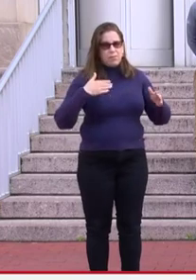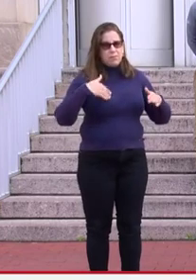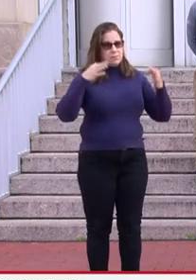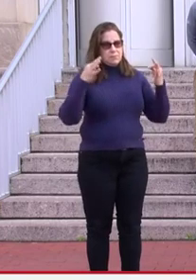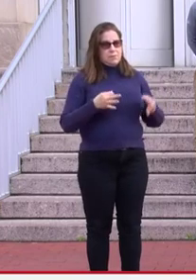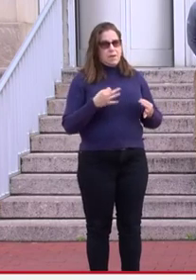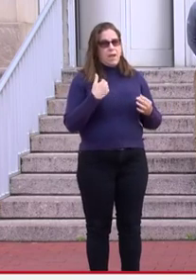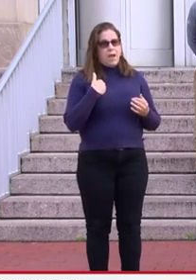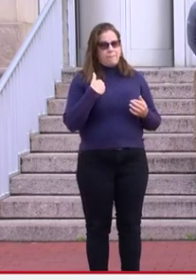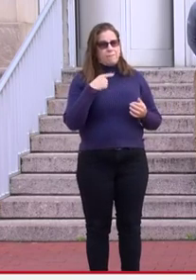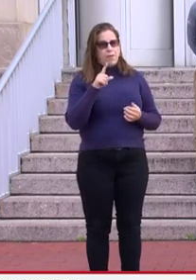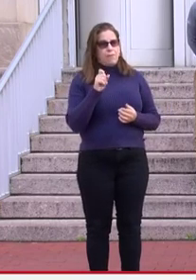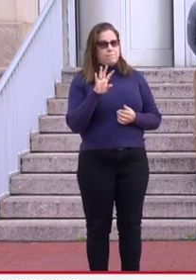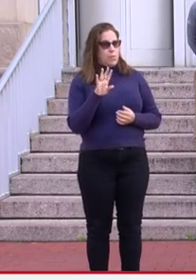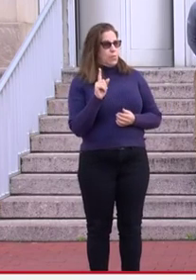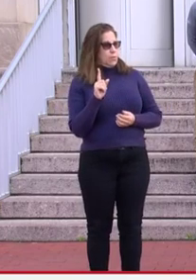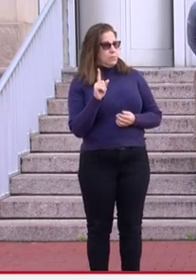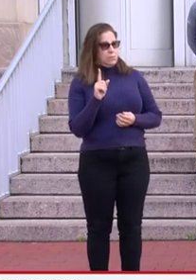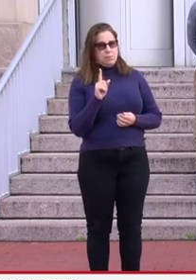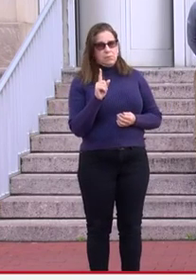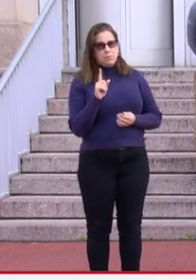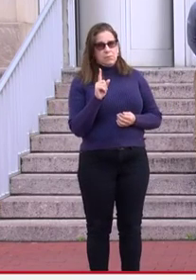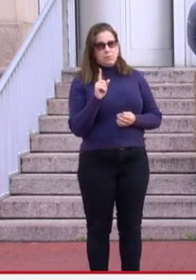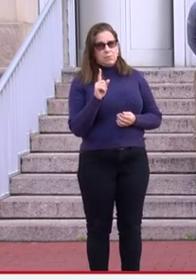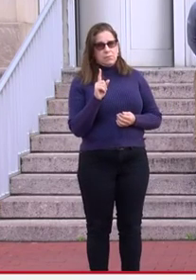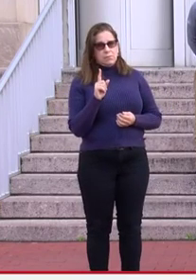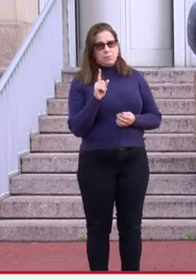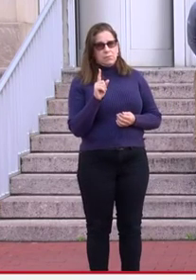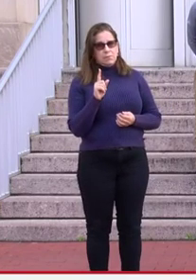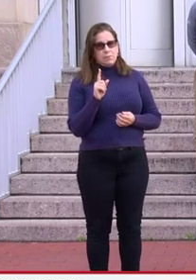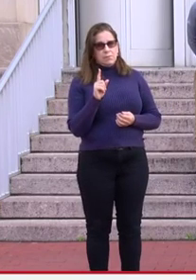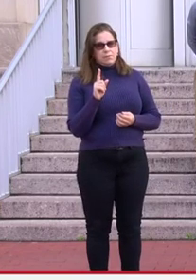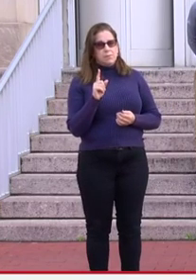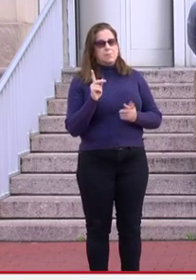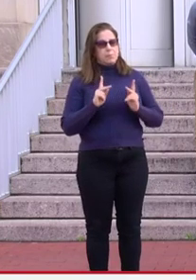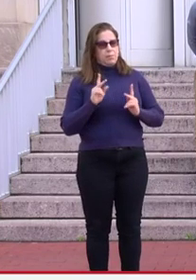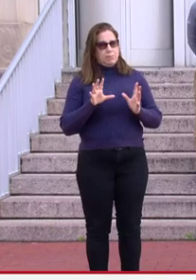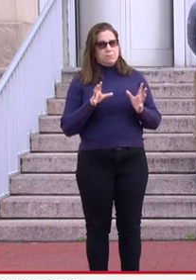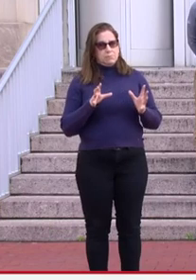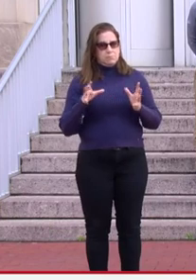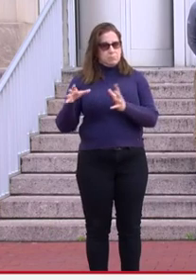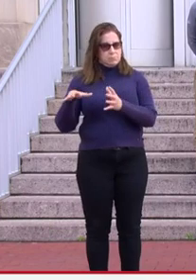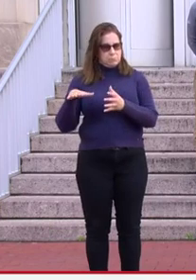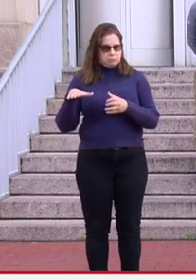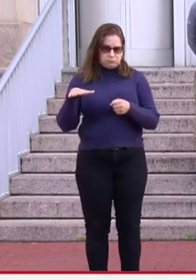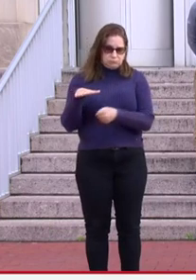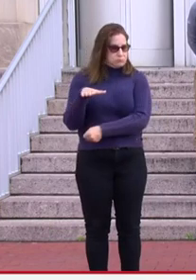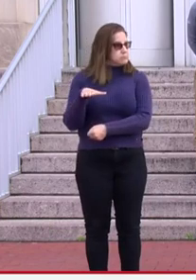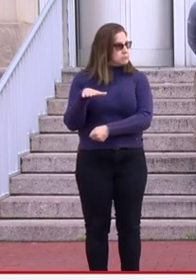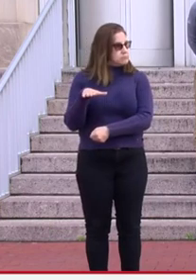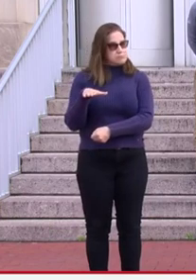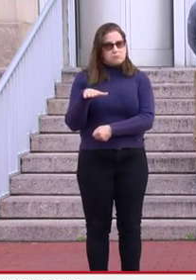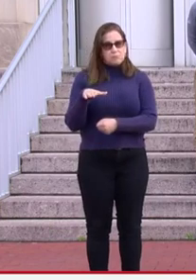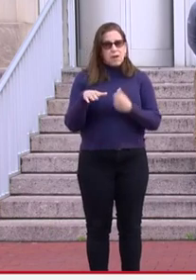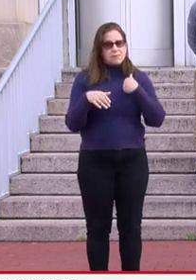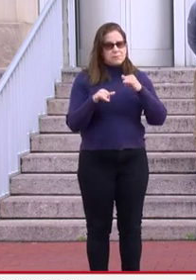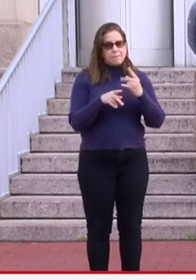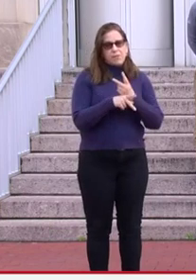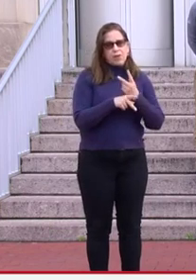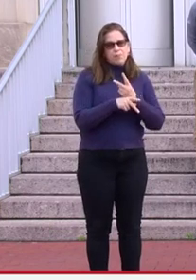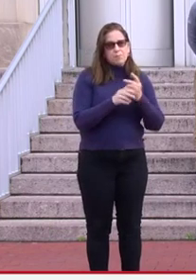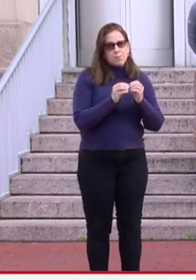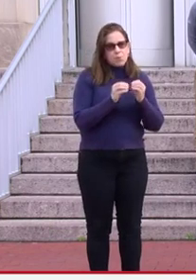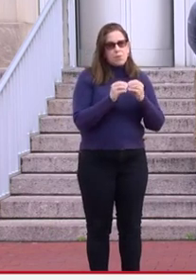of a over 2,000 member department right now that we're working through. But we continue to meet daily to talk about what our plans are and what we're